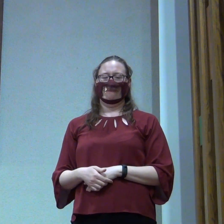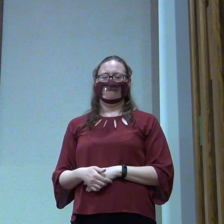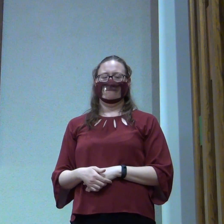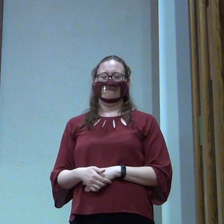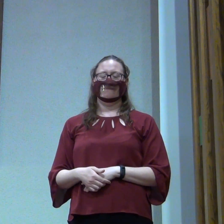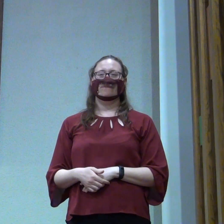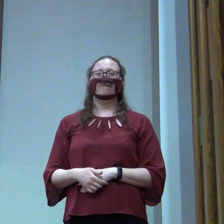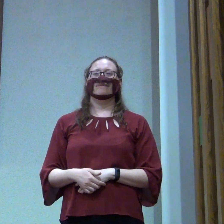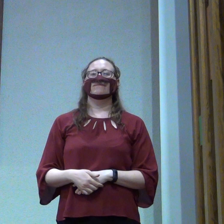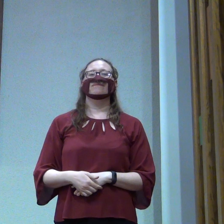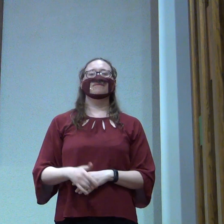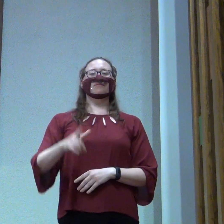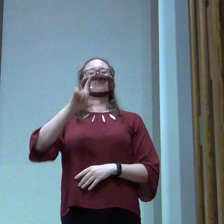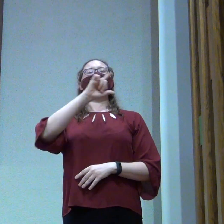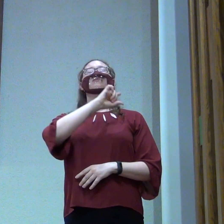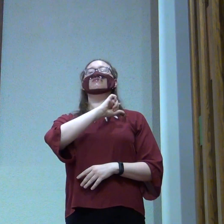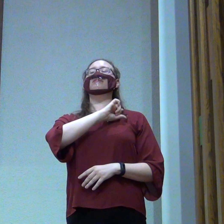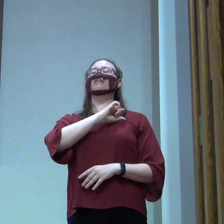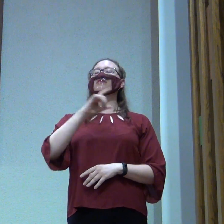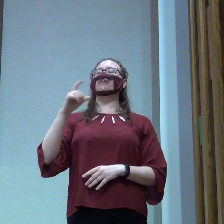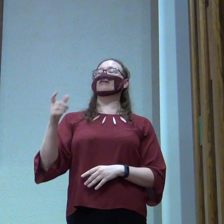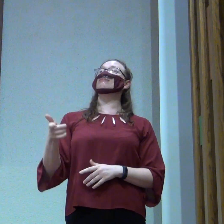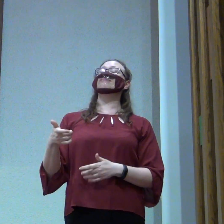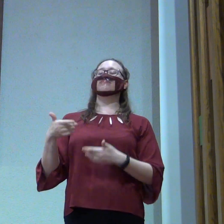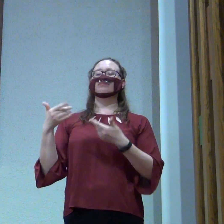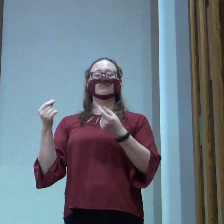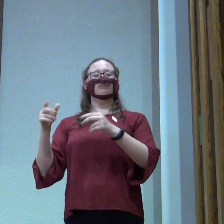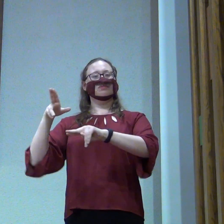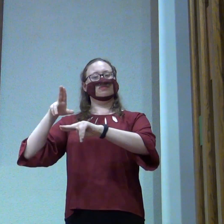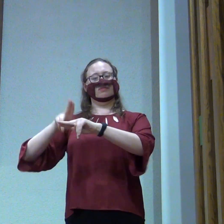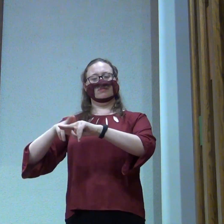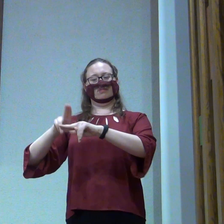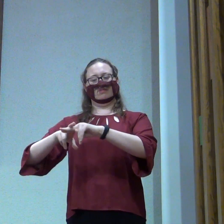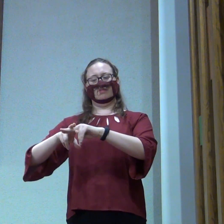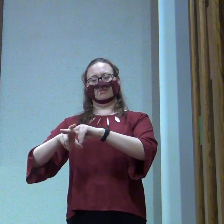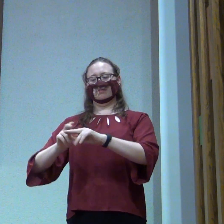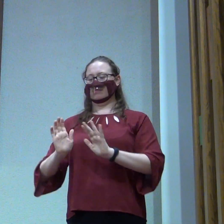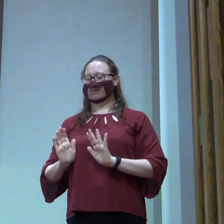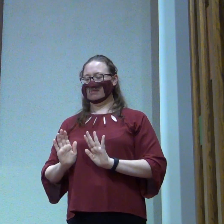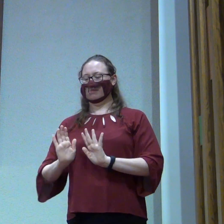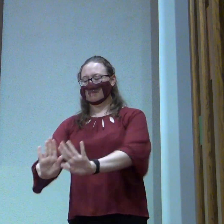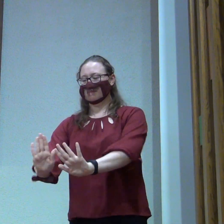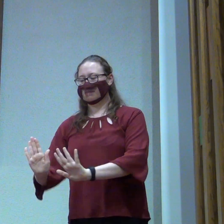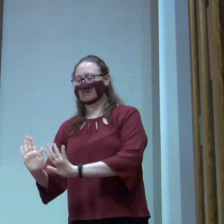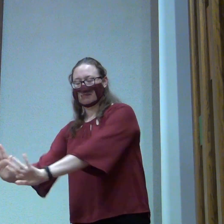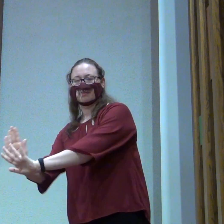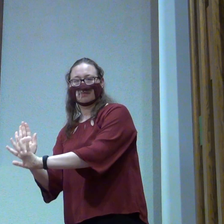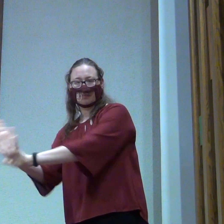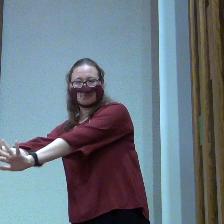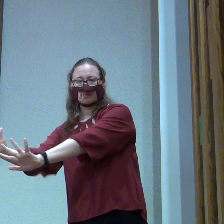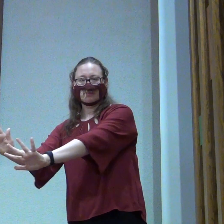At a sign from the head of the camp, the three chairs tipped over.